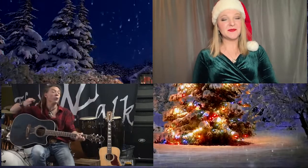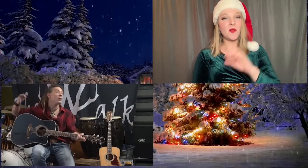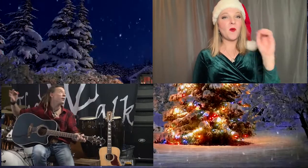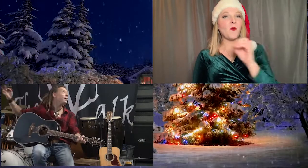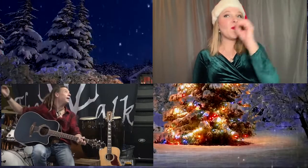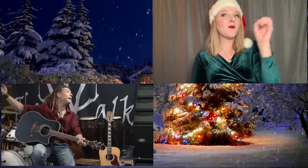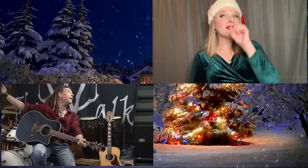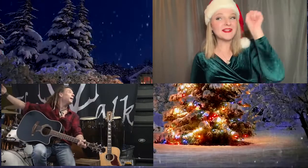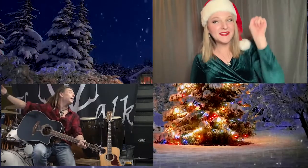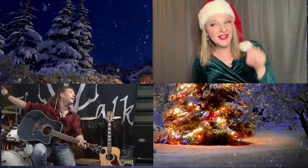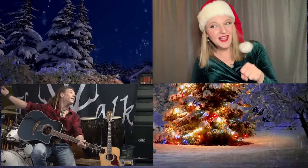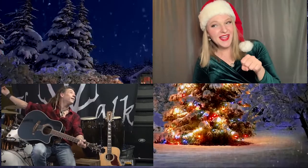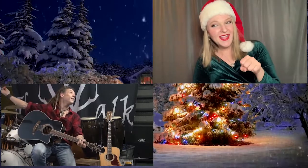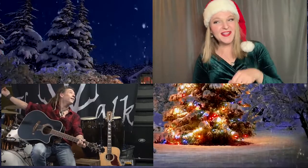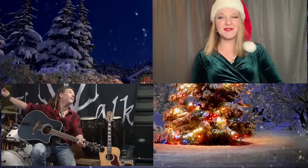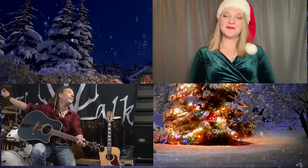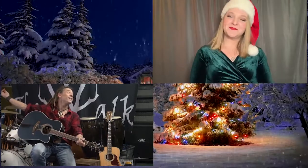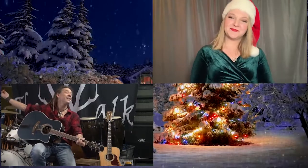Oh,